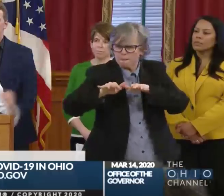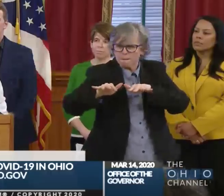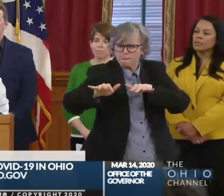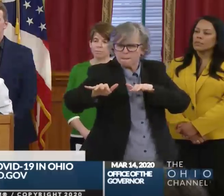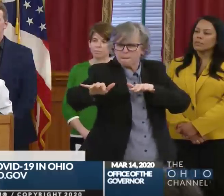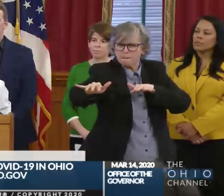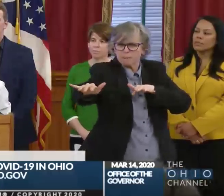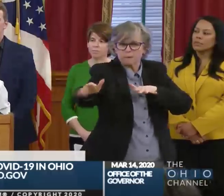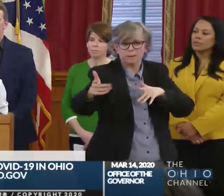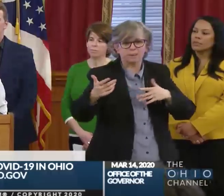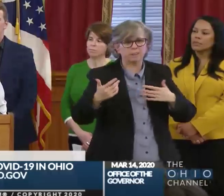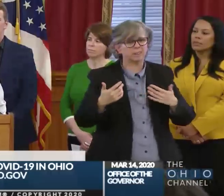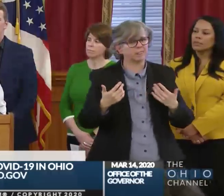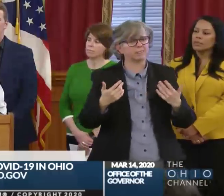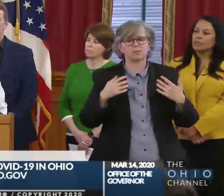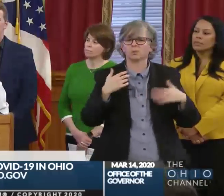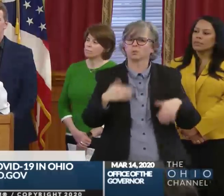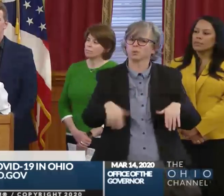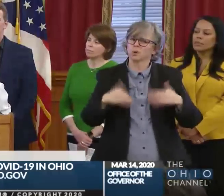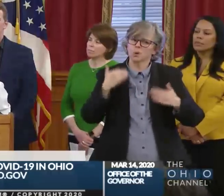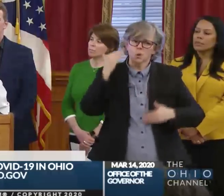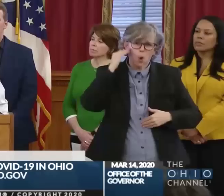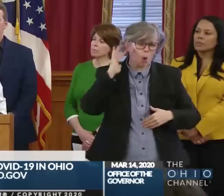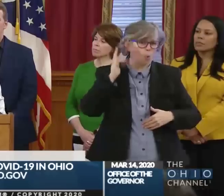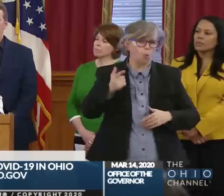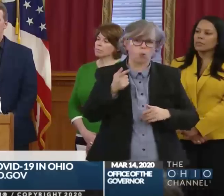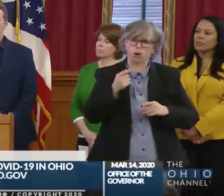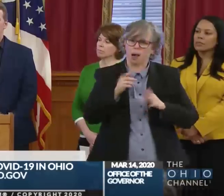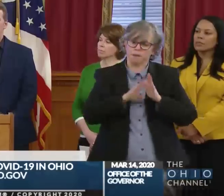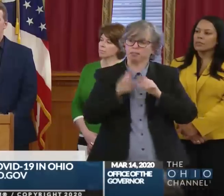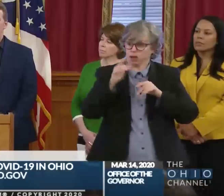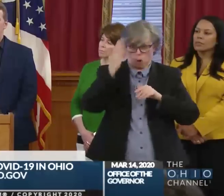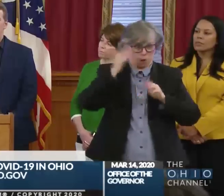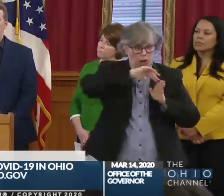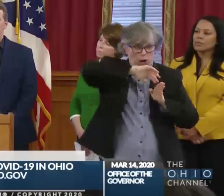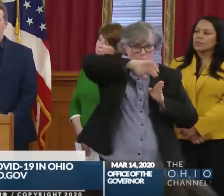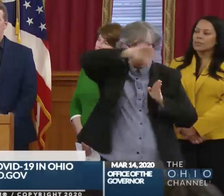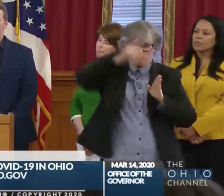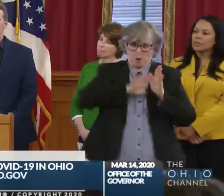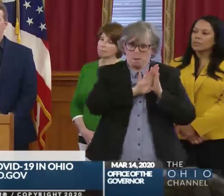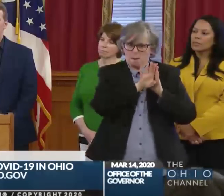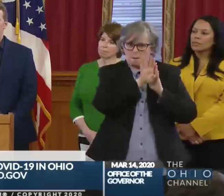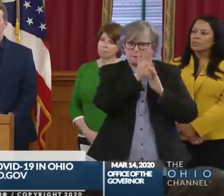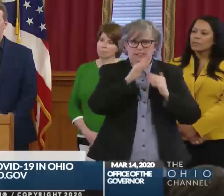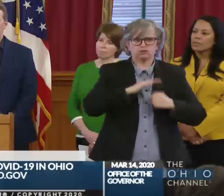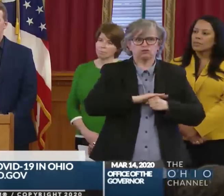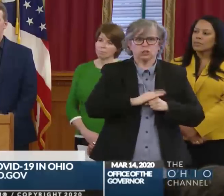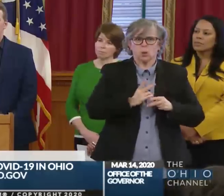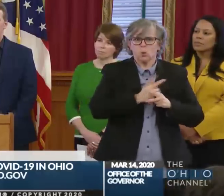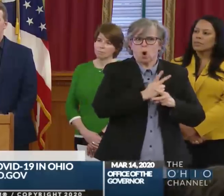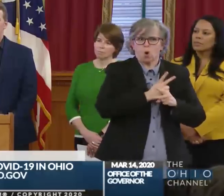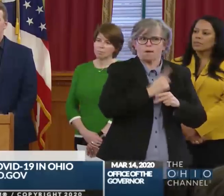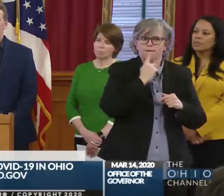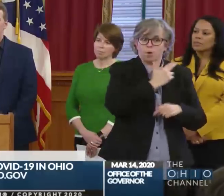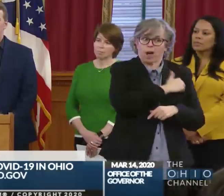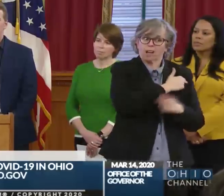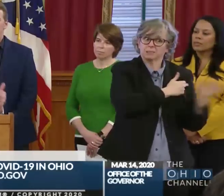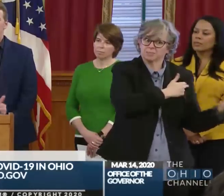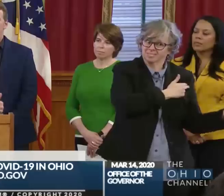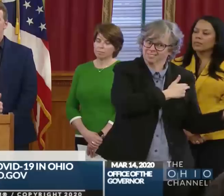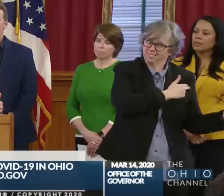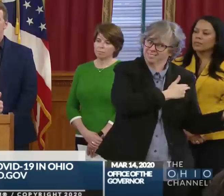as logarithmic. That curve goes up, and we put that stress on the healthcare system. So we've got to think about this in a different way. I know